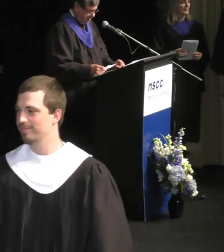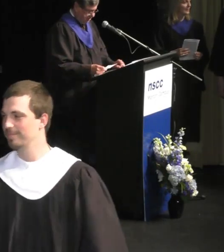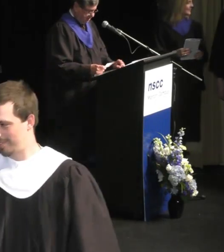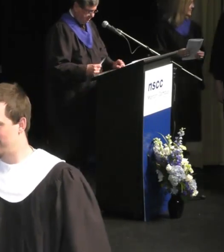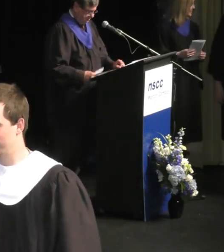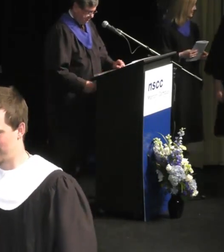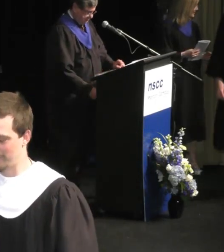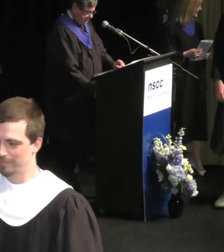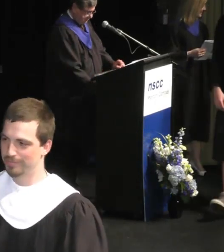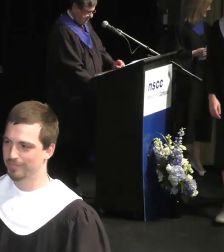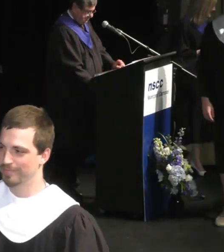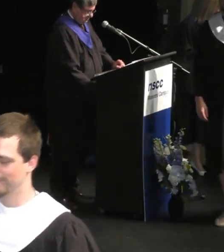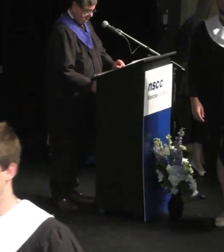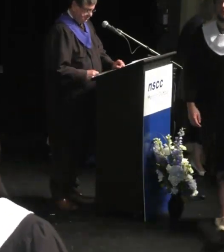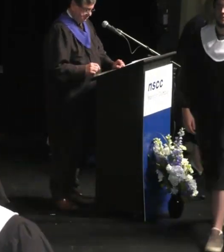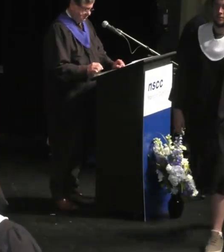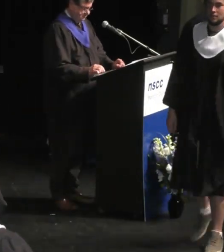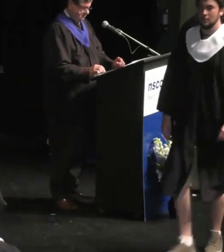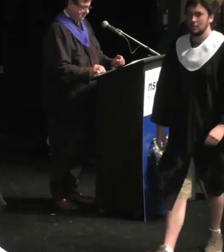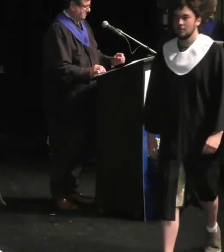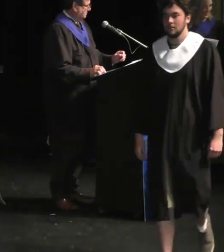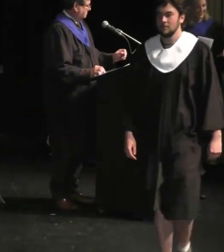Jarrett Hill.